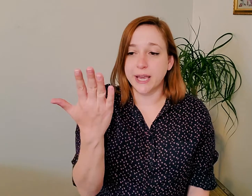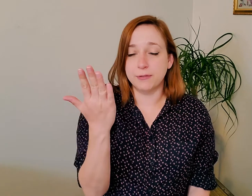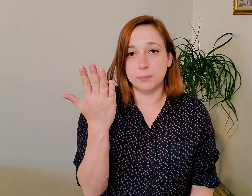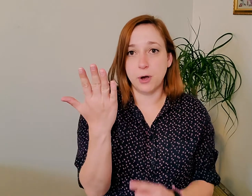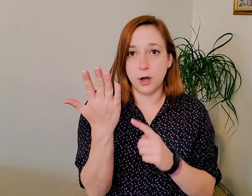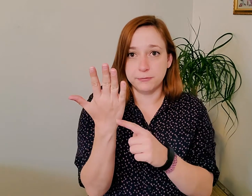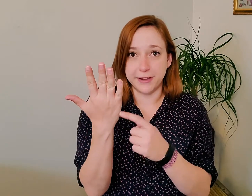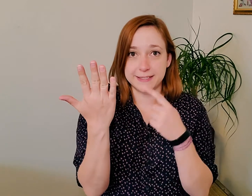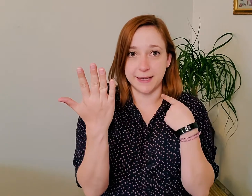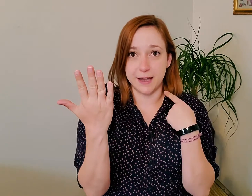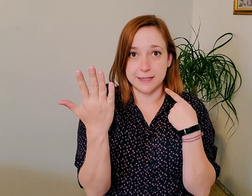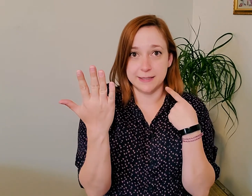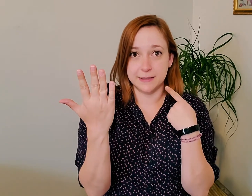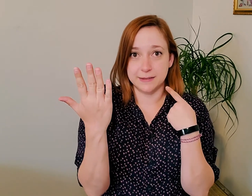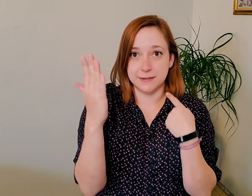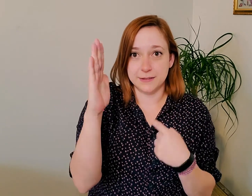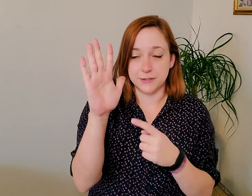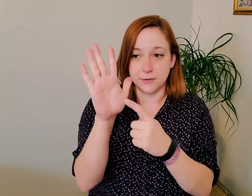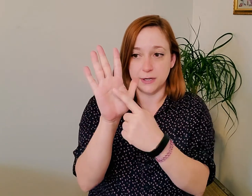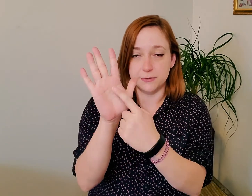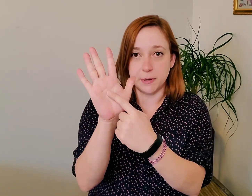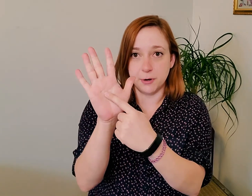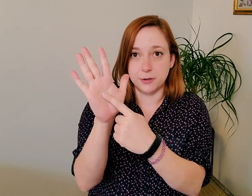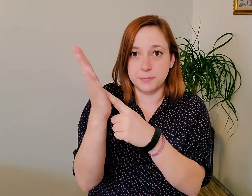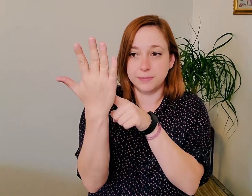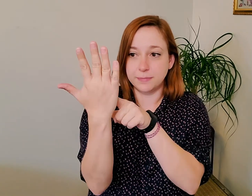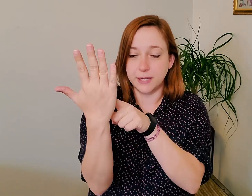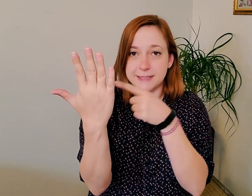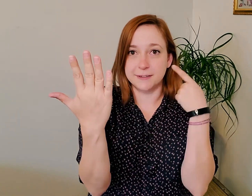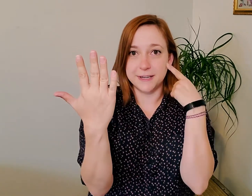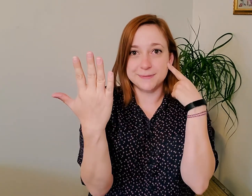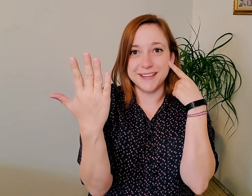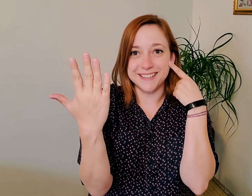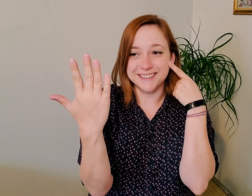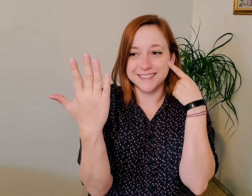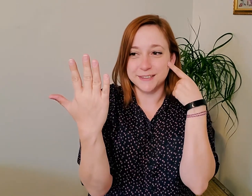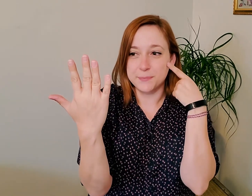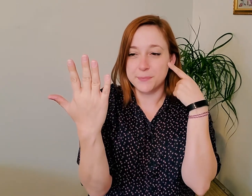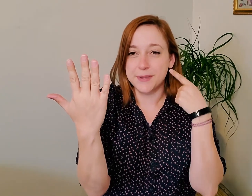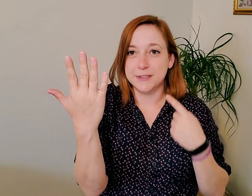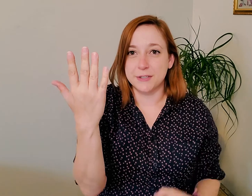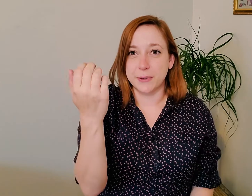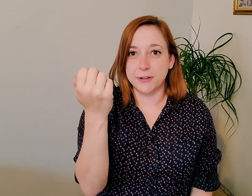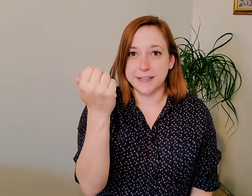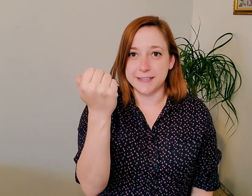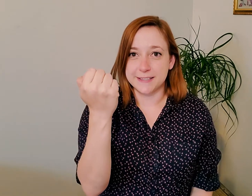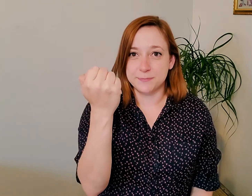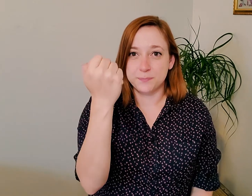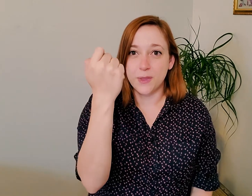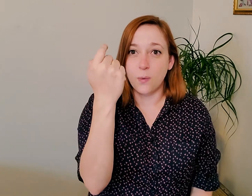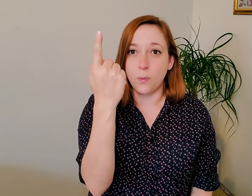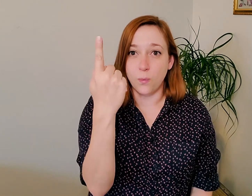have our palm facing us. So here's my palm, and it's going to face me. So we go like this.